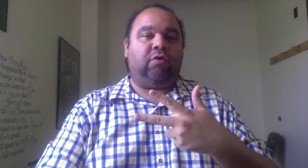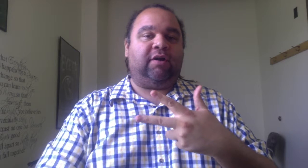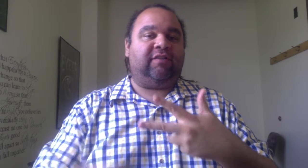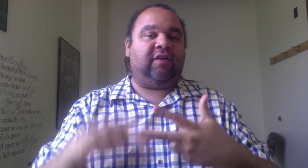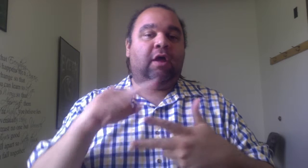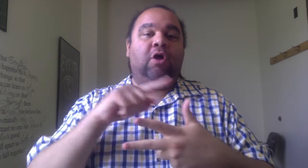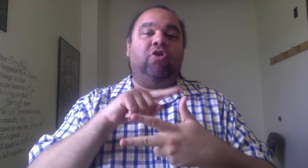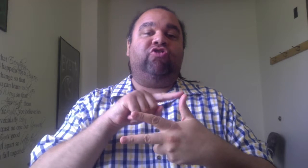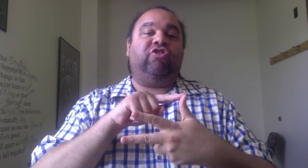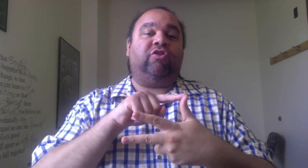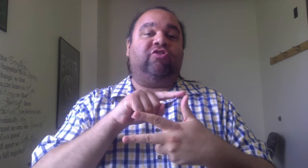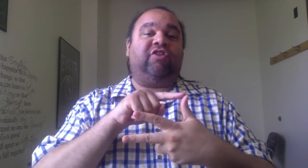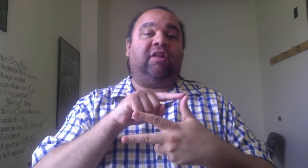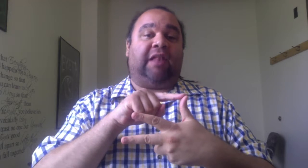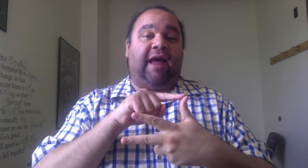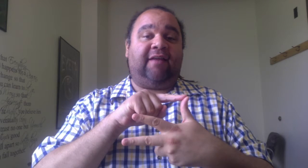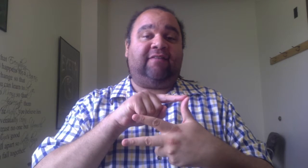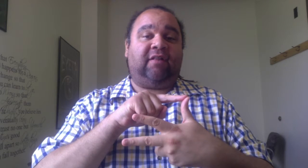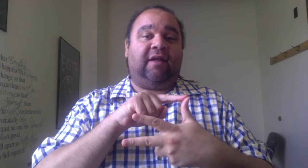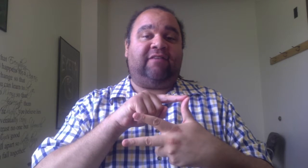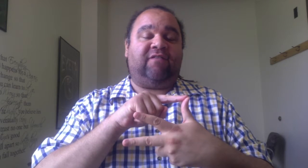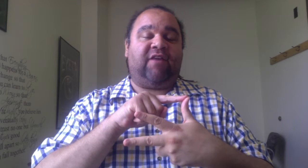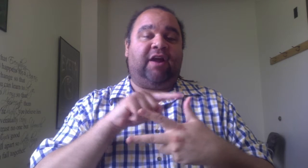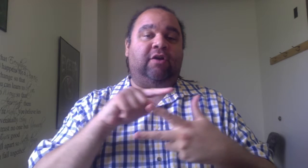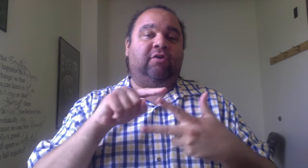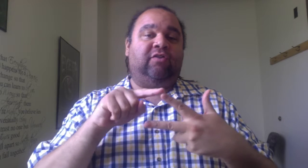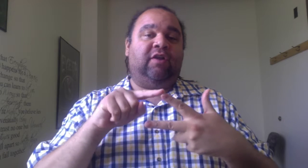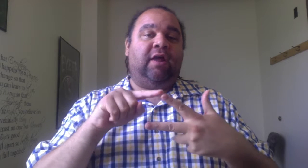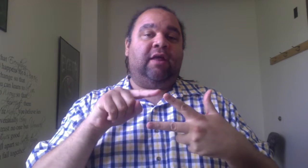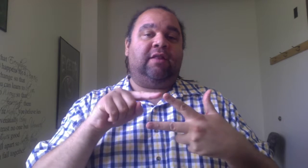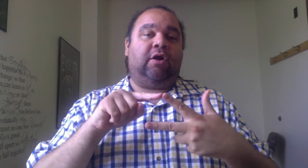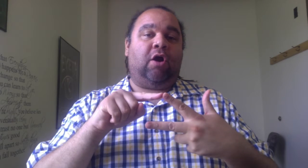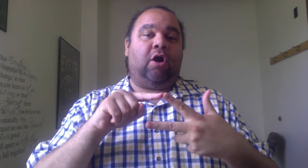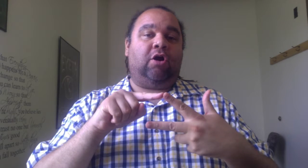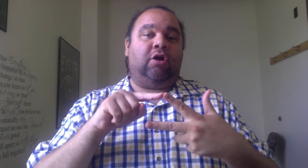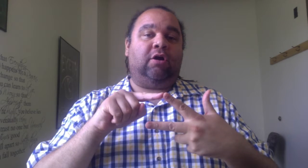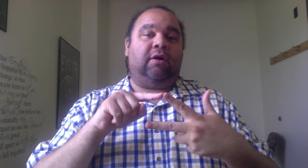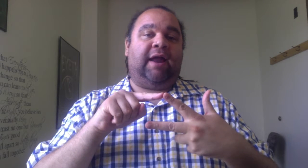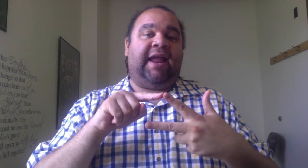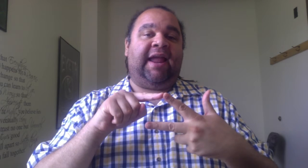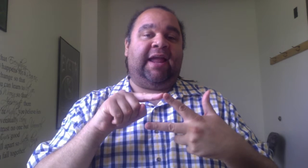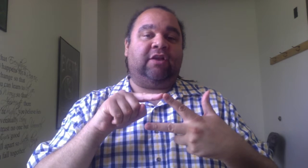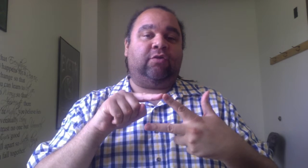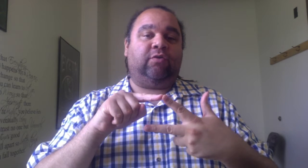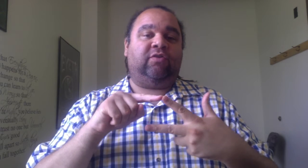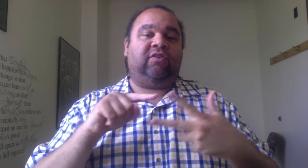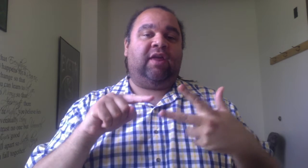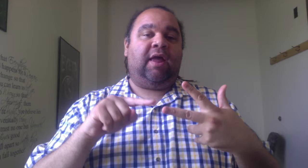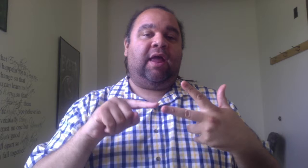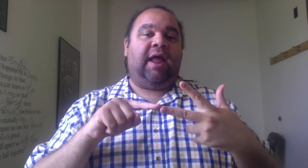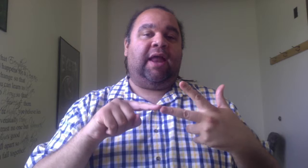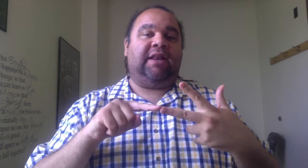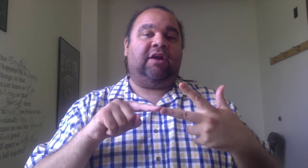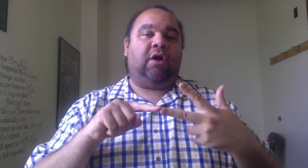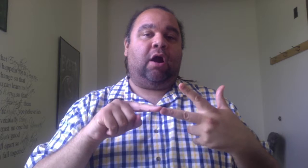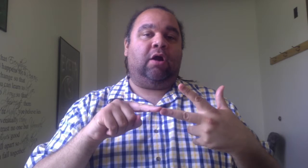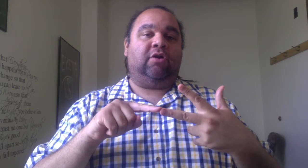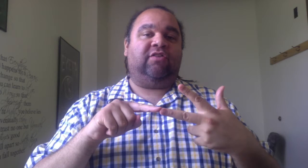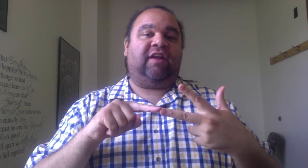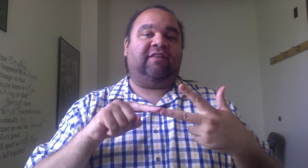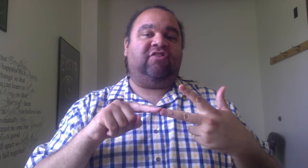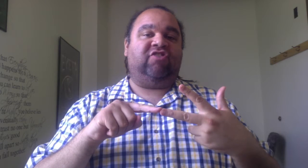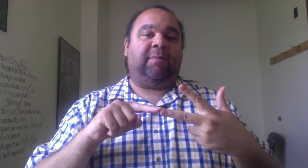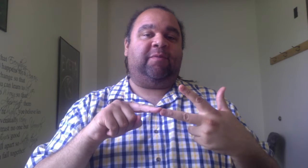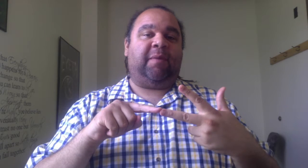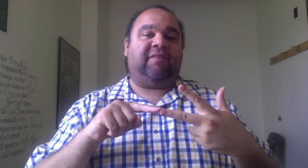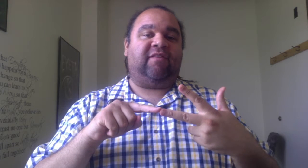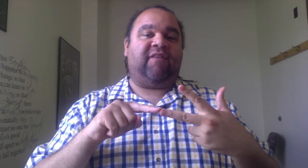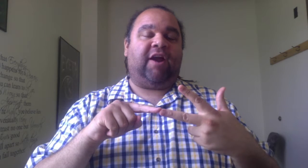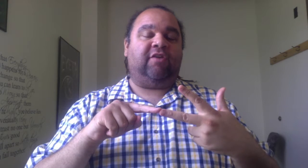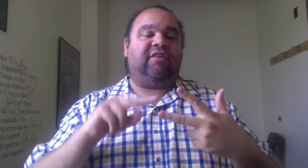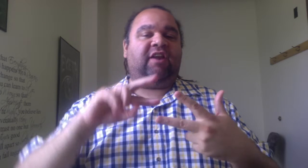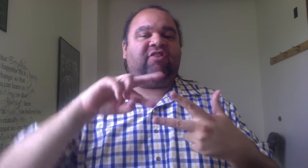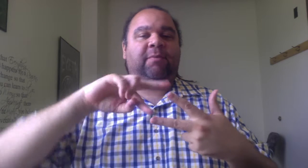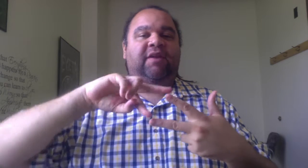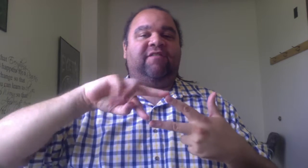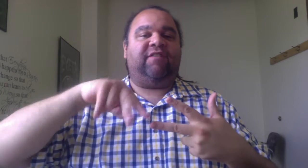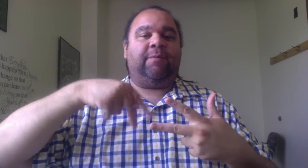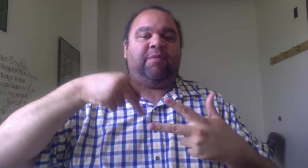categories. So there's class classifiers, there are handles, and there are size and shape specifiers. And actually, I'm going to flip them a